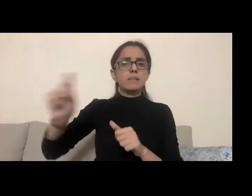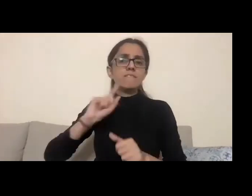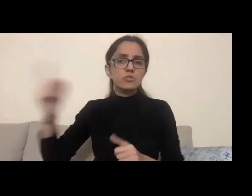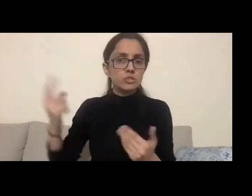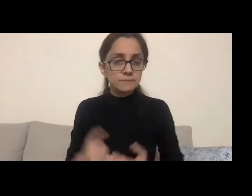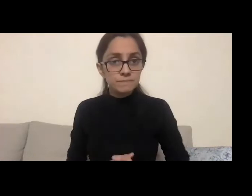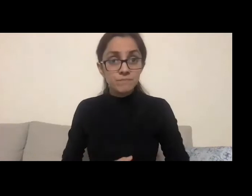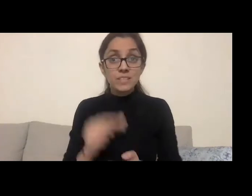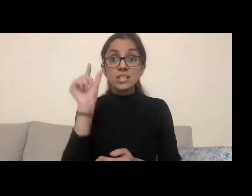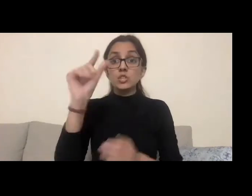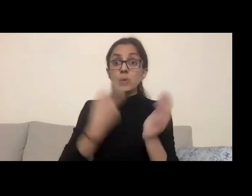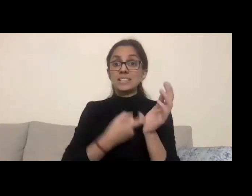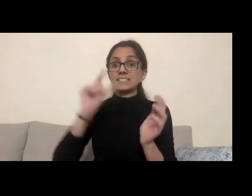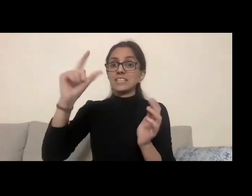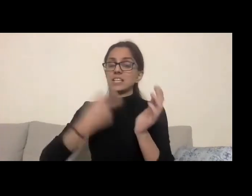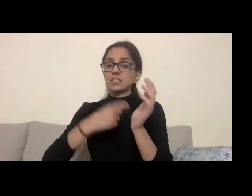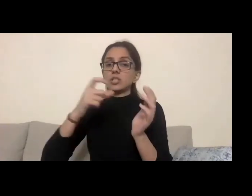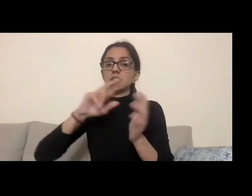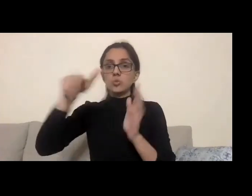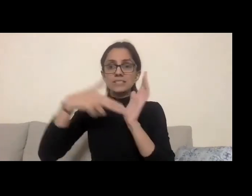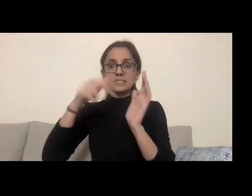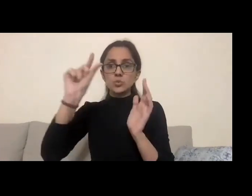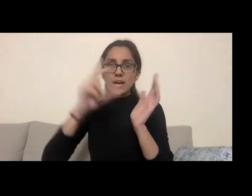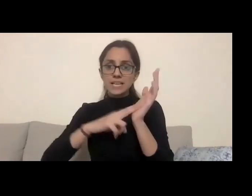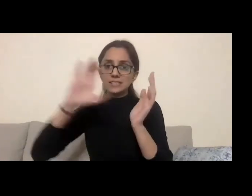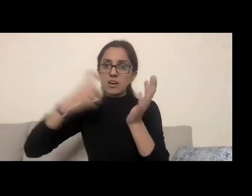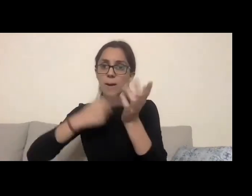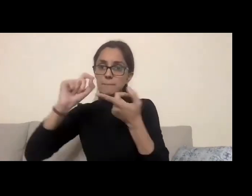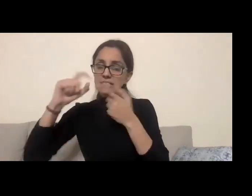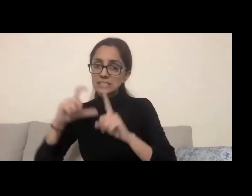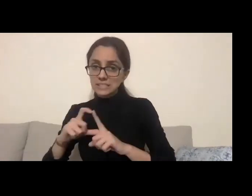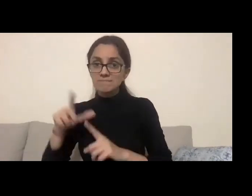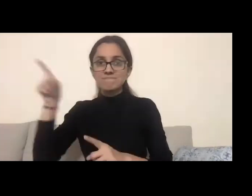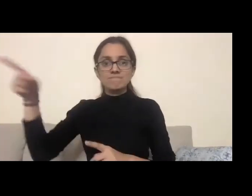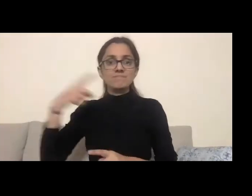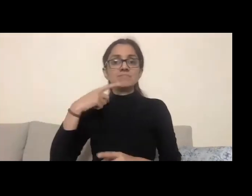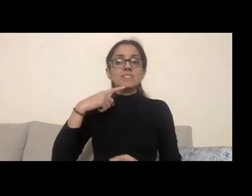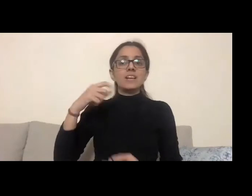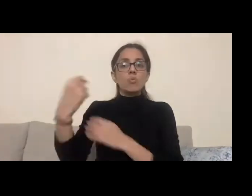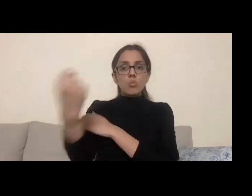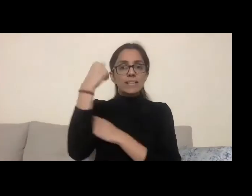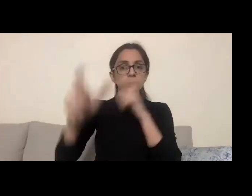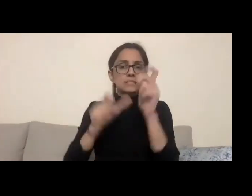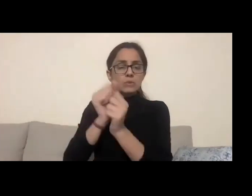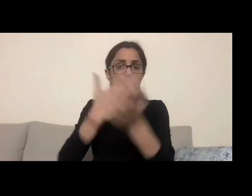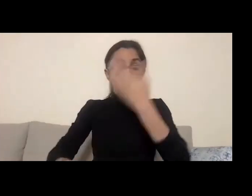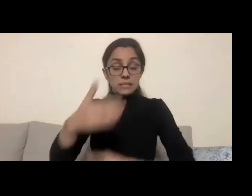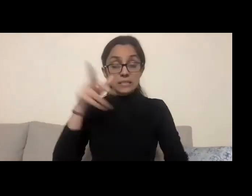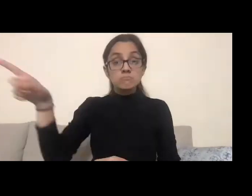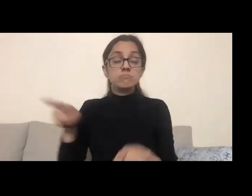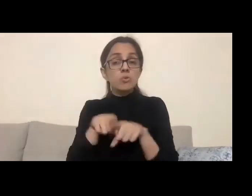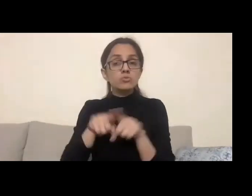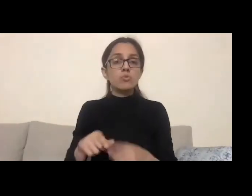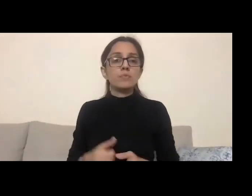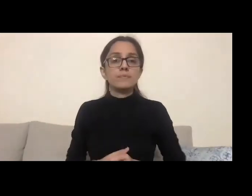The UNCRPD, the United Nations Convention on Rights of Persons with Disabilities, also the